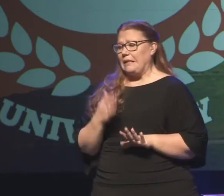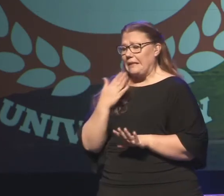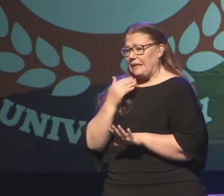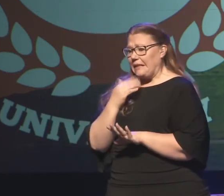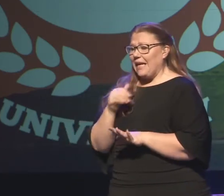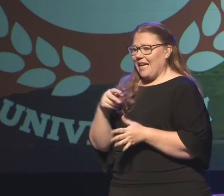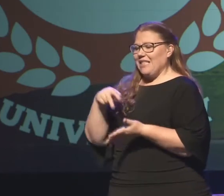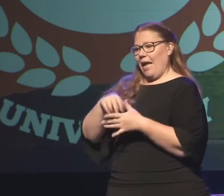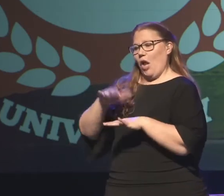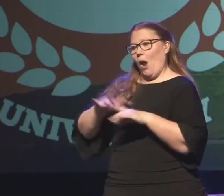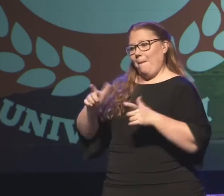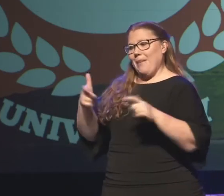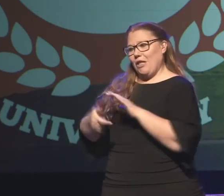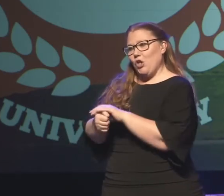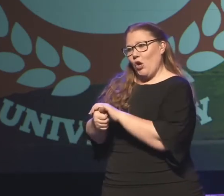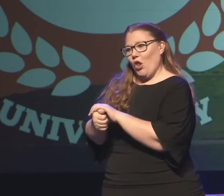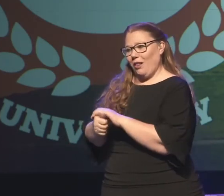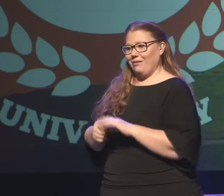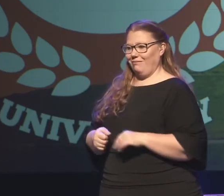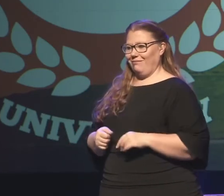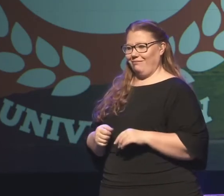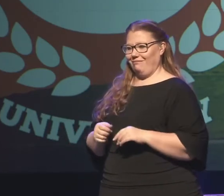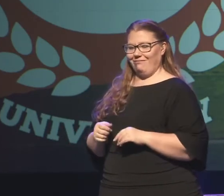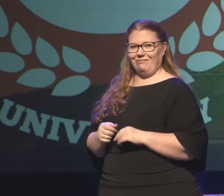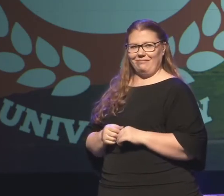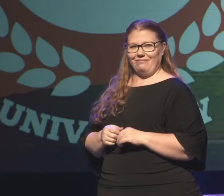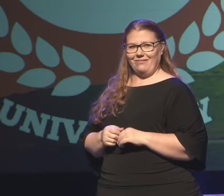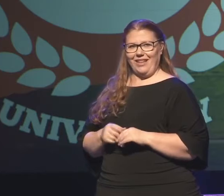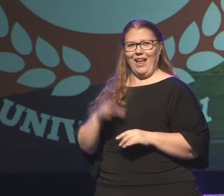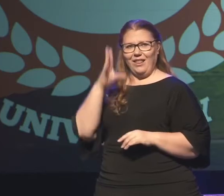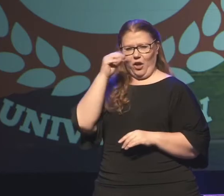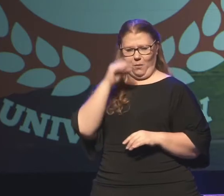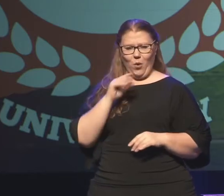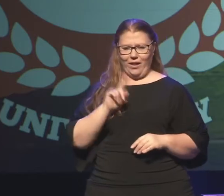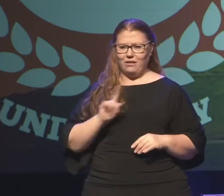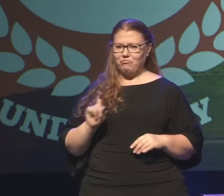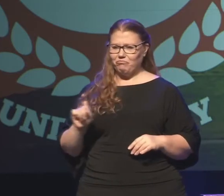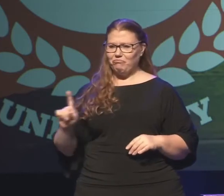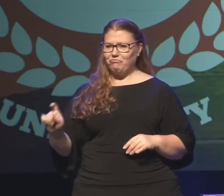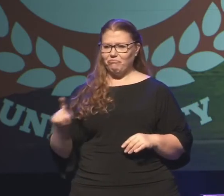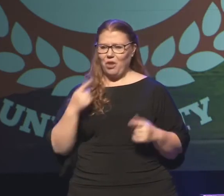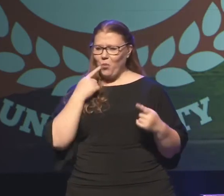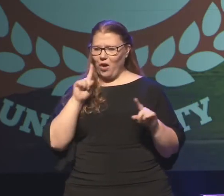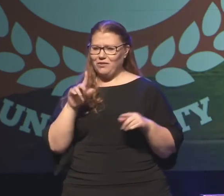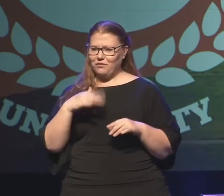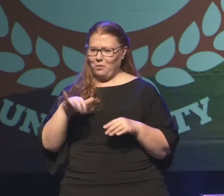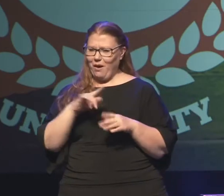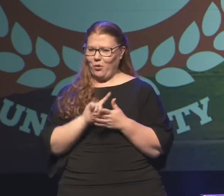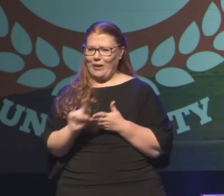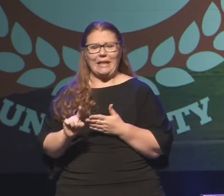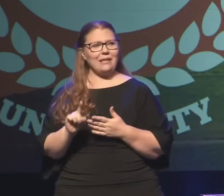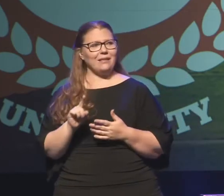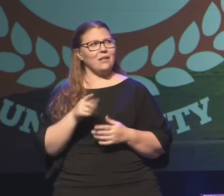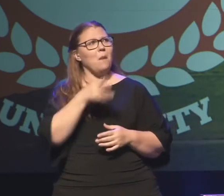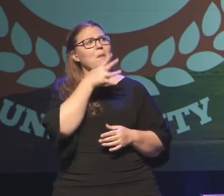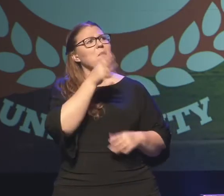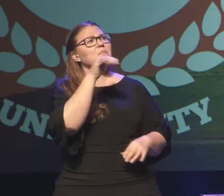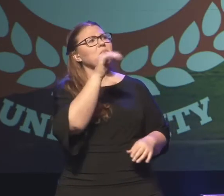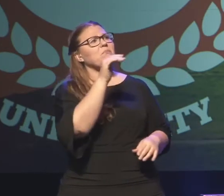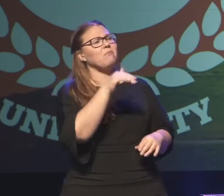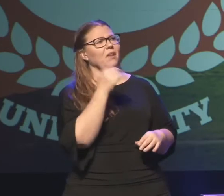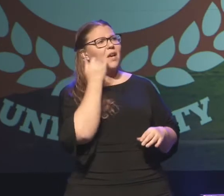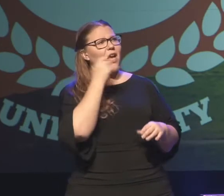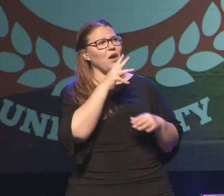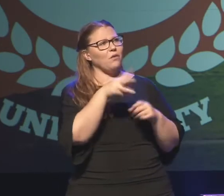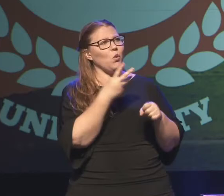he's standing on a giant turtle. And he goes away, and that works for about a week. He comes back and says, Mom, if the